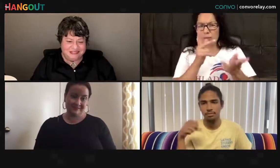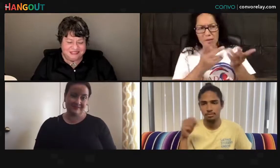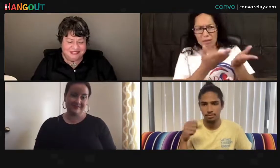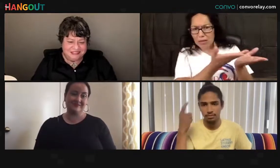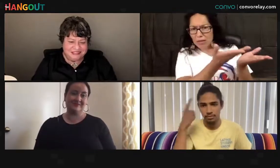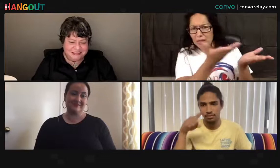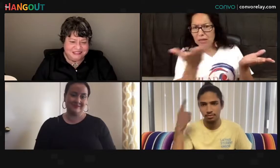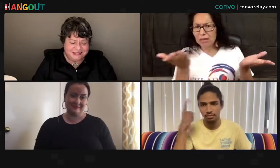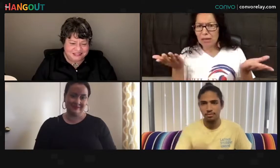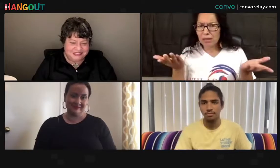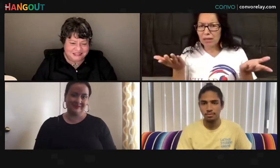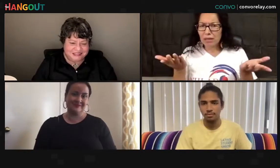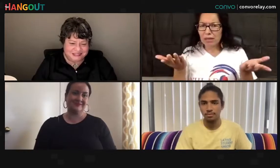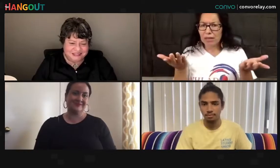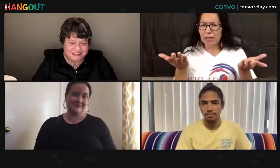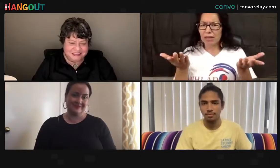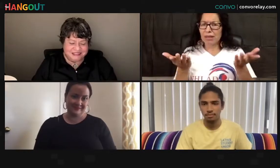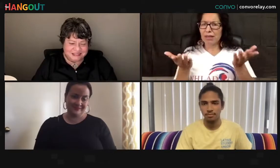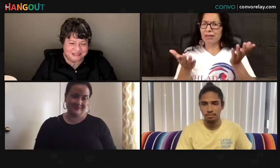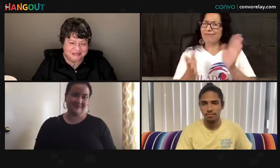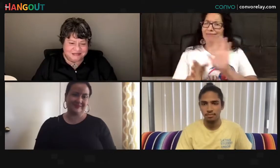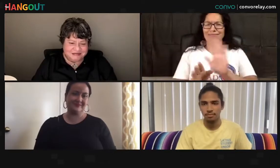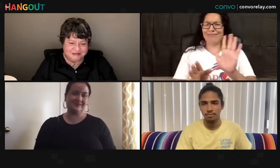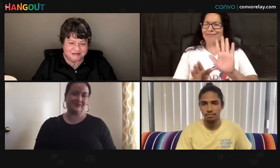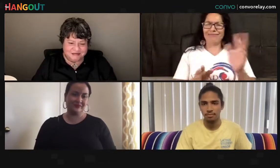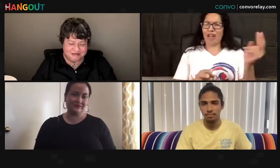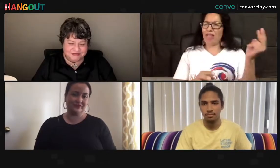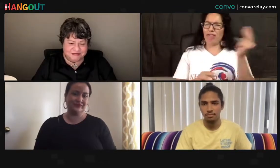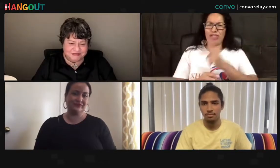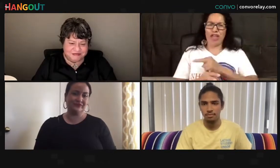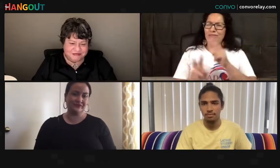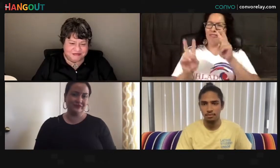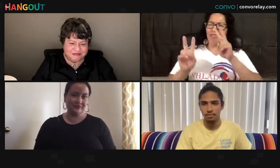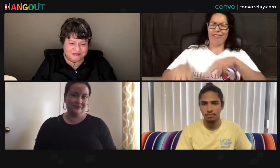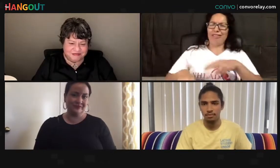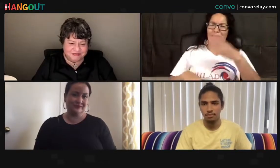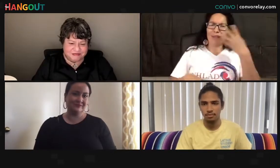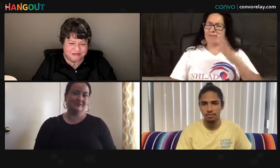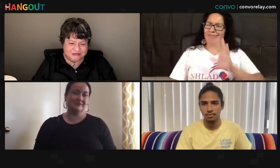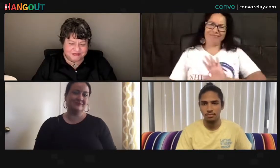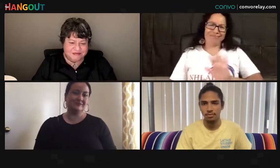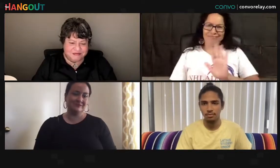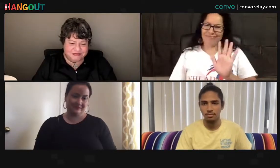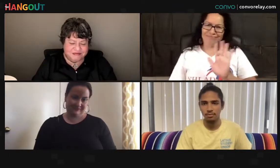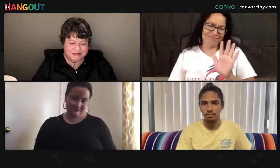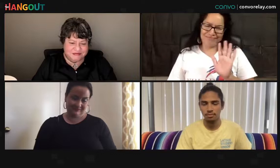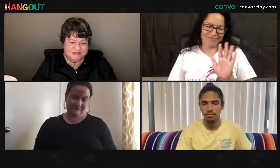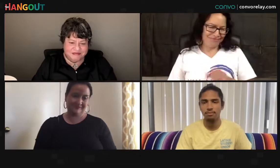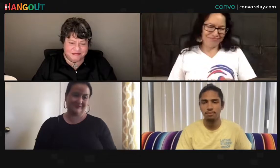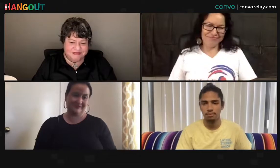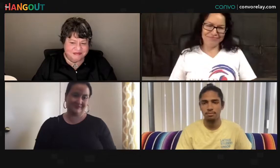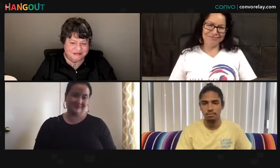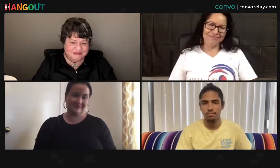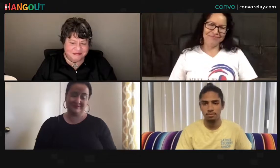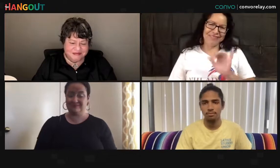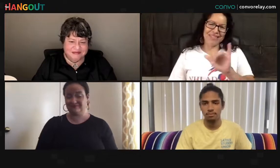school shootings. There's so Yep, much going on here. agreed. So looking down on other people for things that are